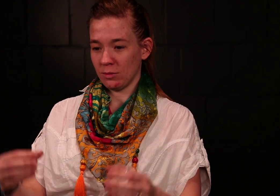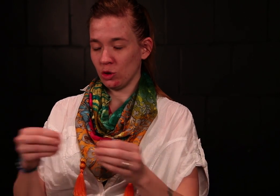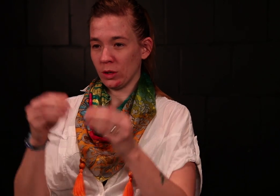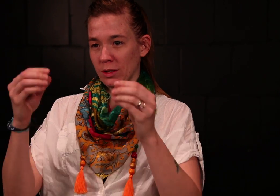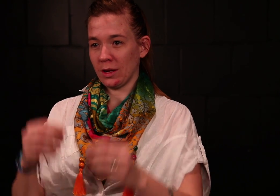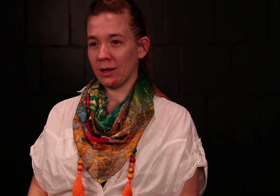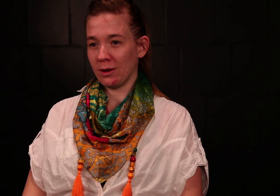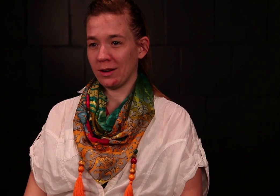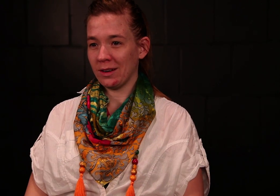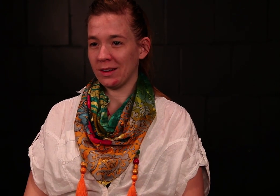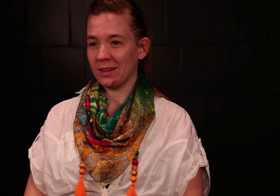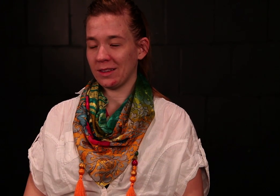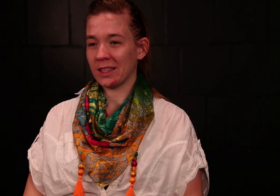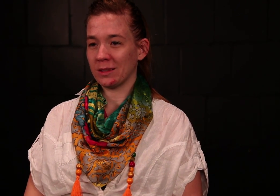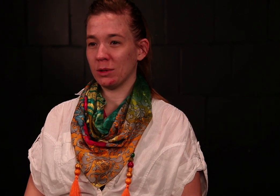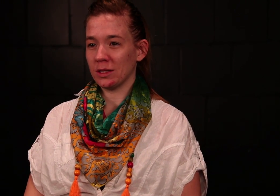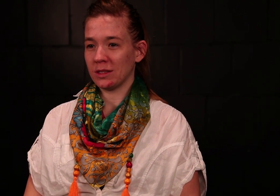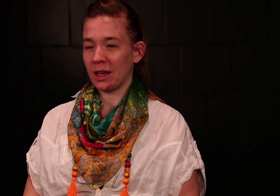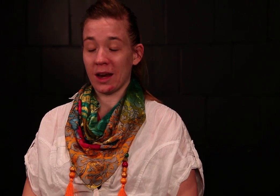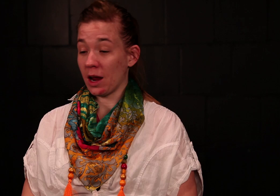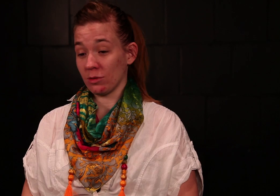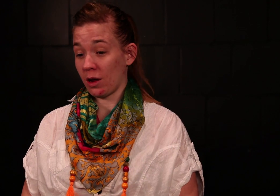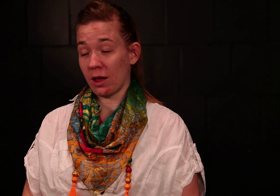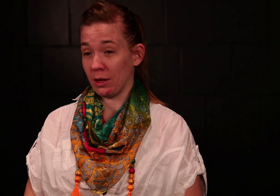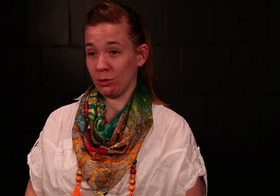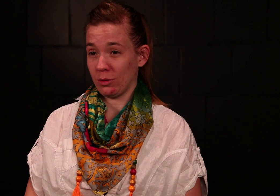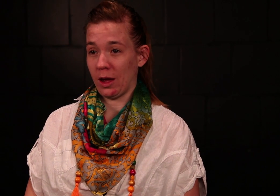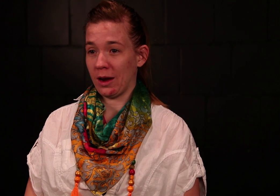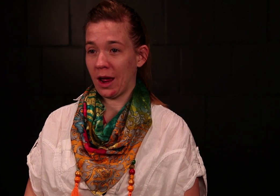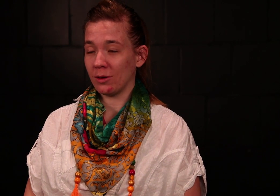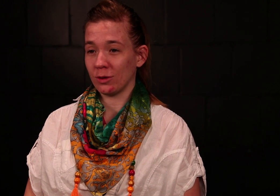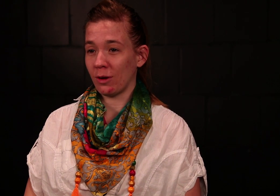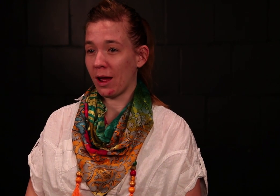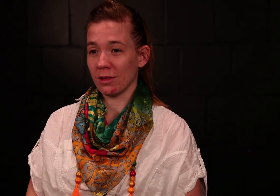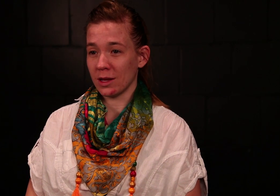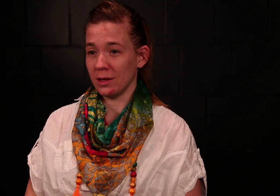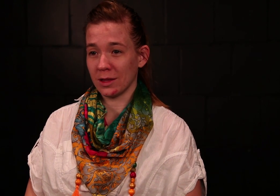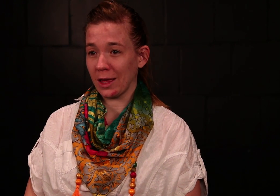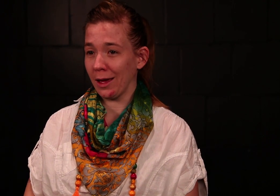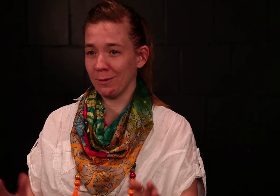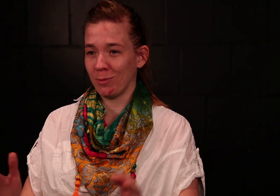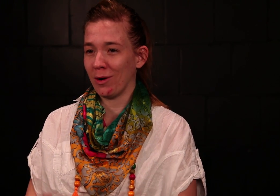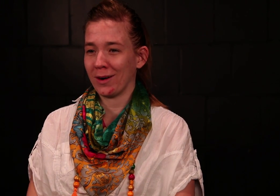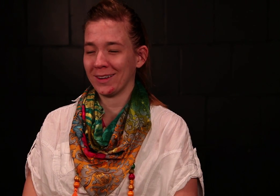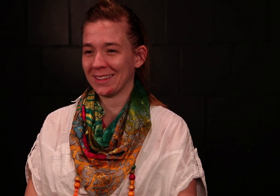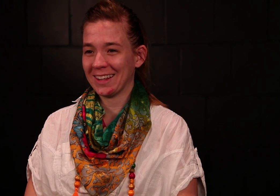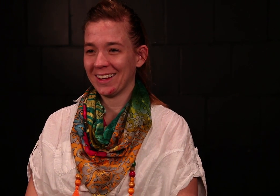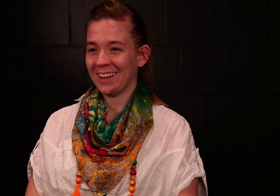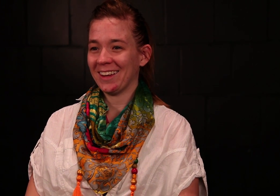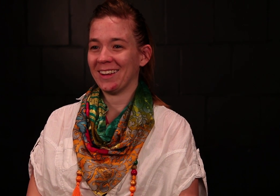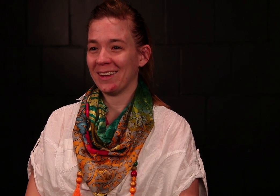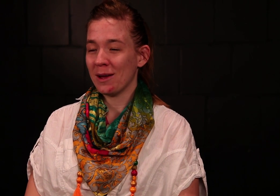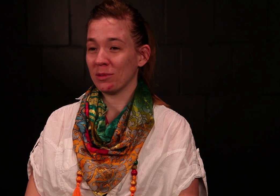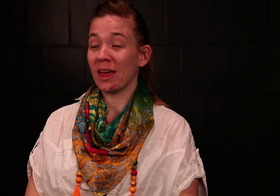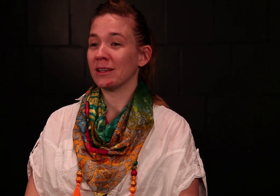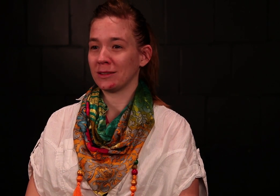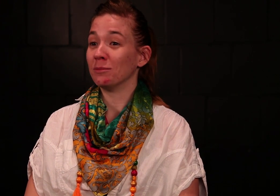joint together. That's the best. And I don't know how they do that. I don't know how they get that part. But that's some